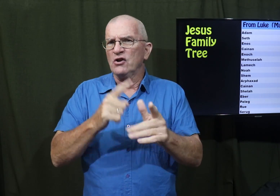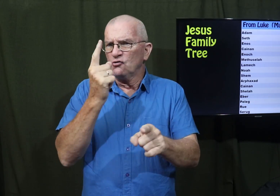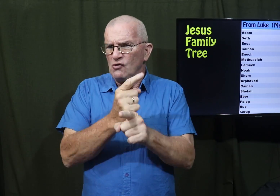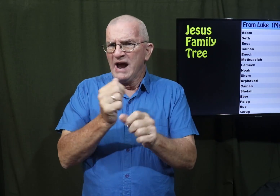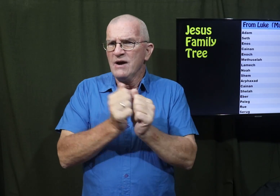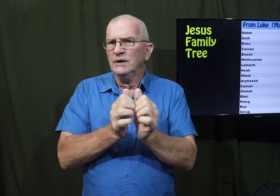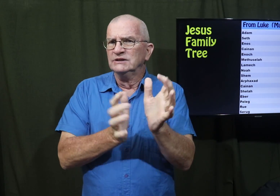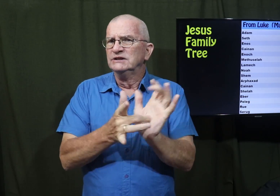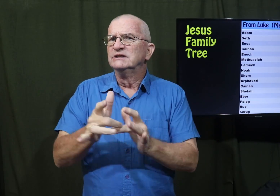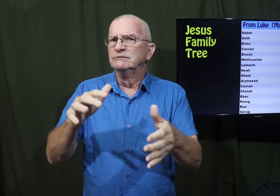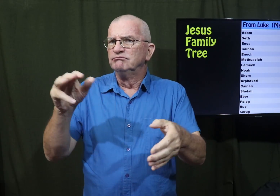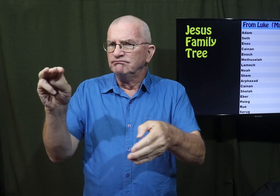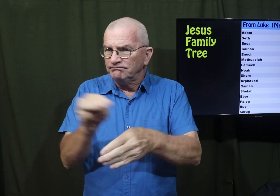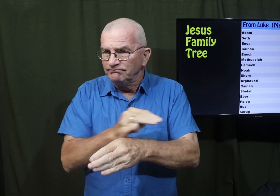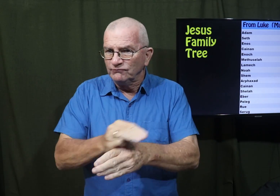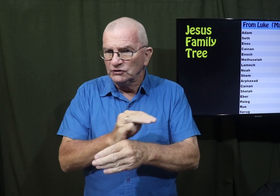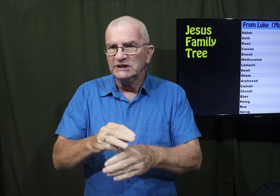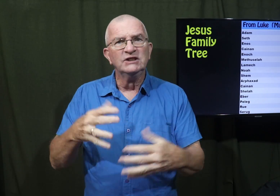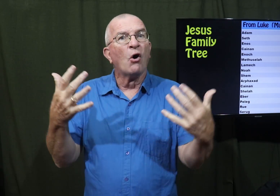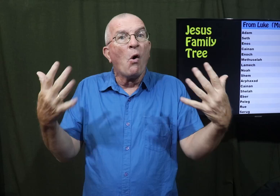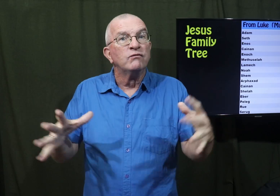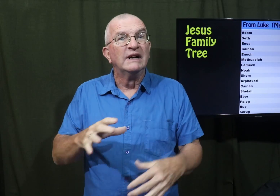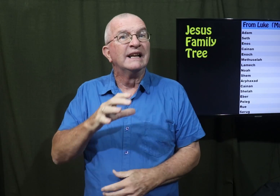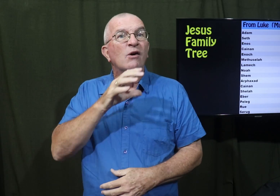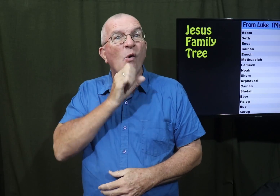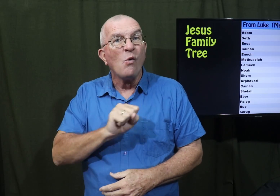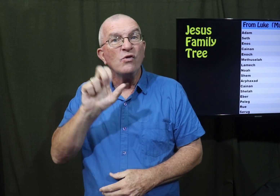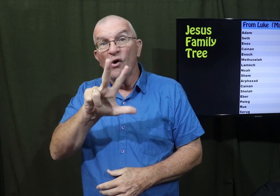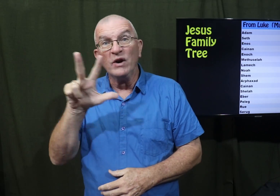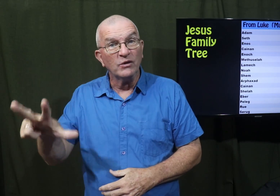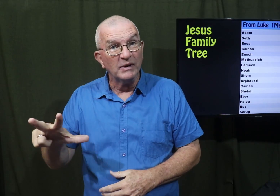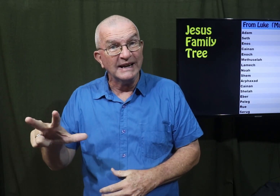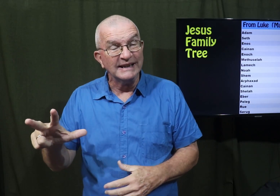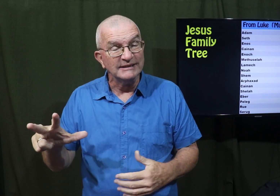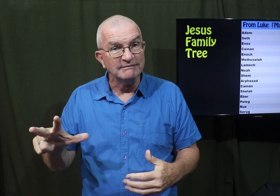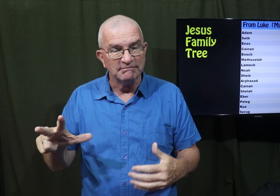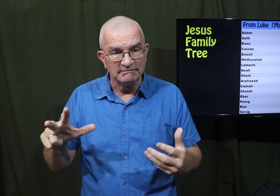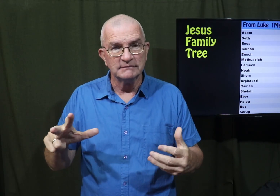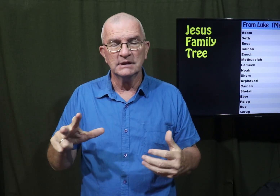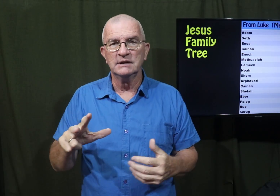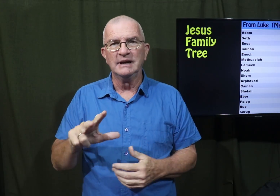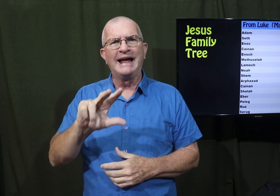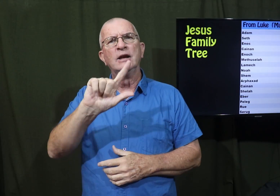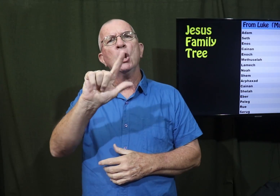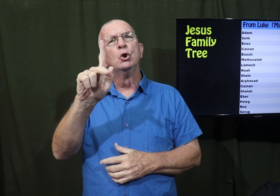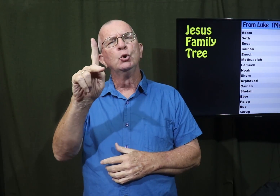with Jesus ministering and he's already 30 years old